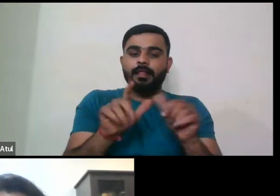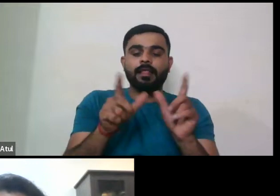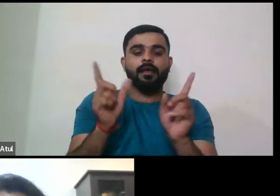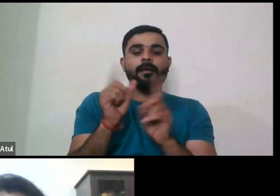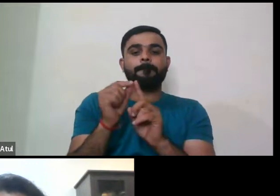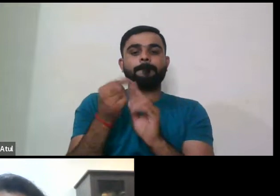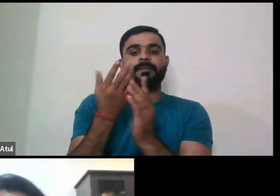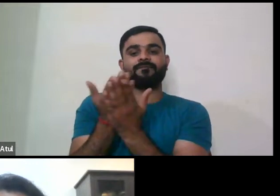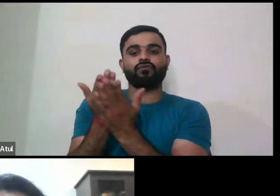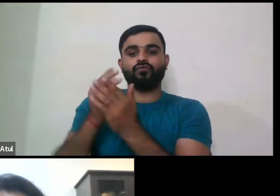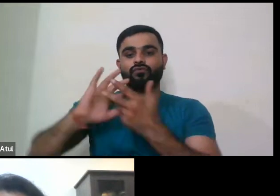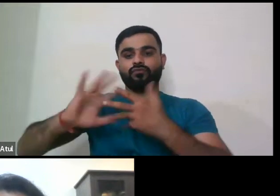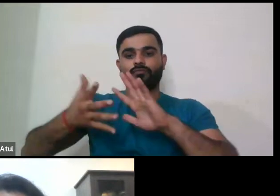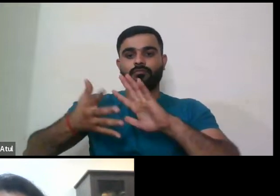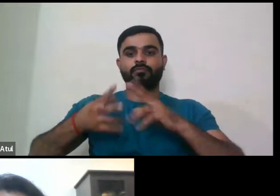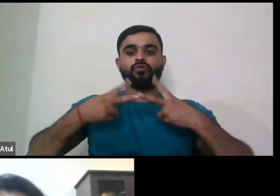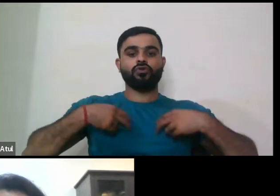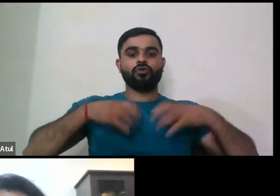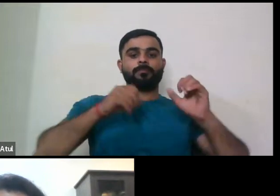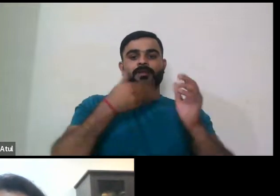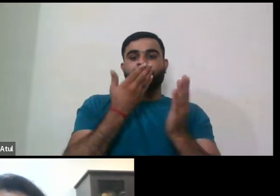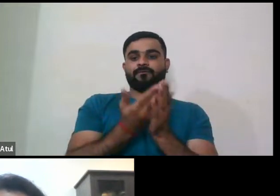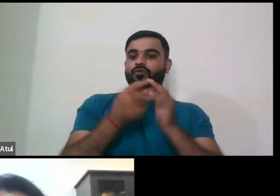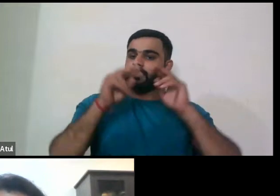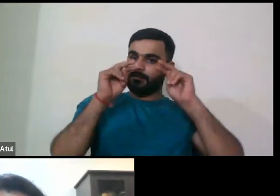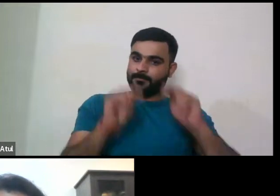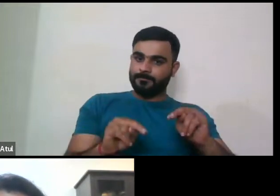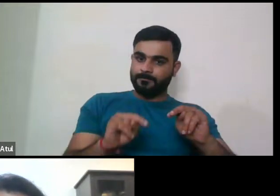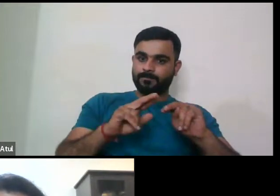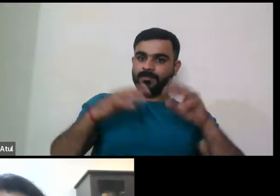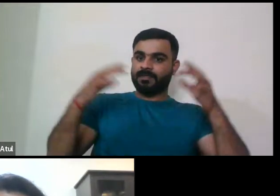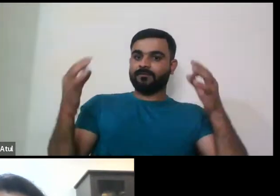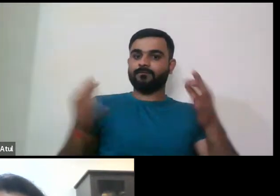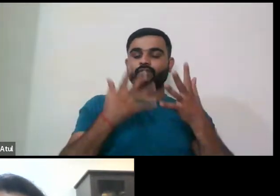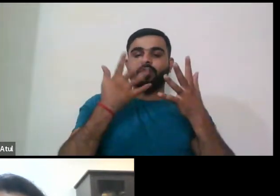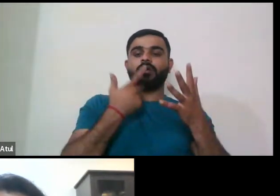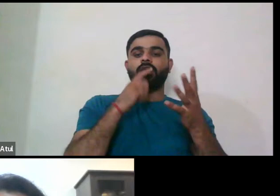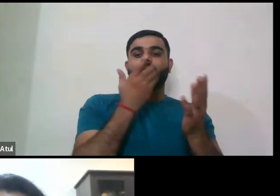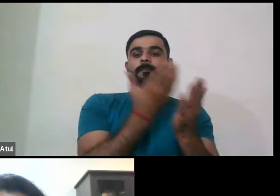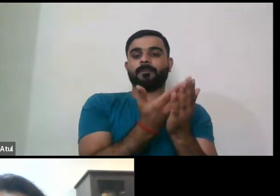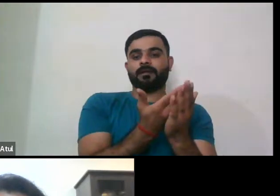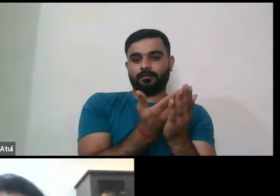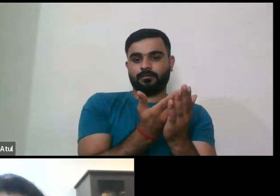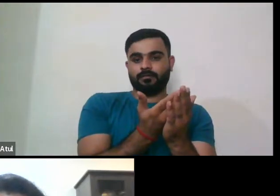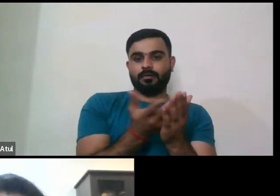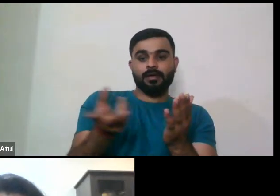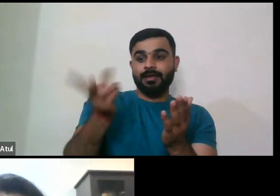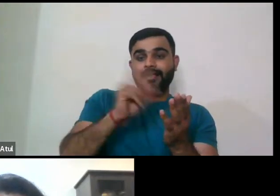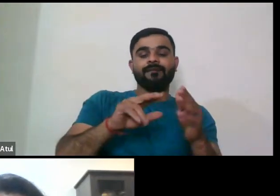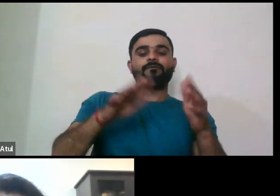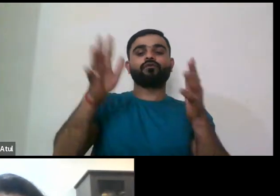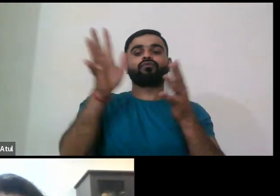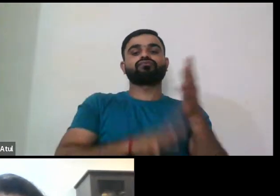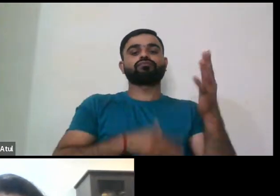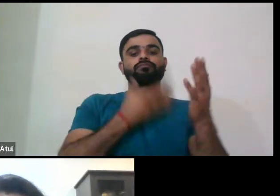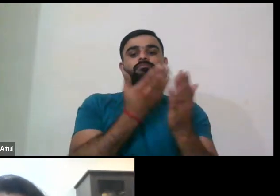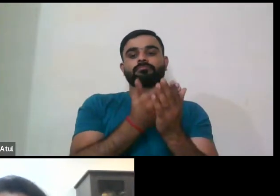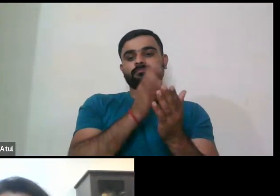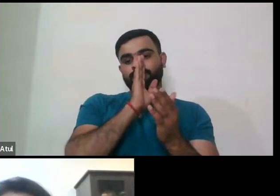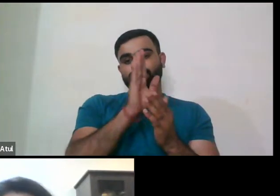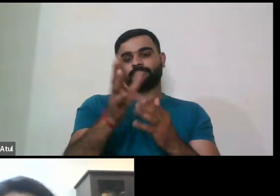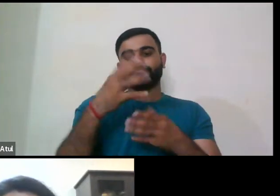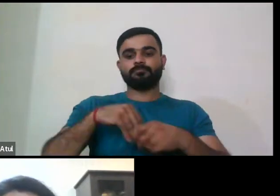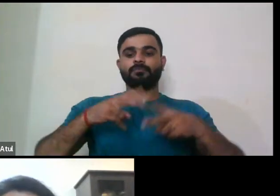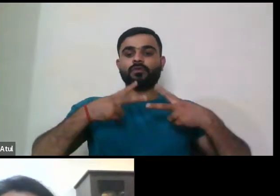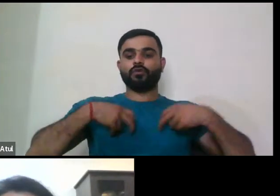the courts and the constitutional appeals and the fresh filings, the writ petitions that are filed directly in the Supreme Court,